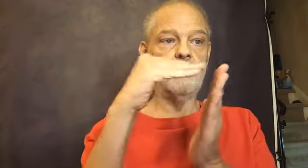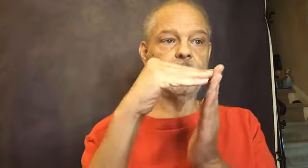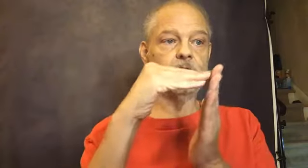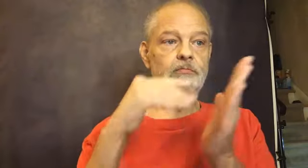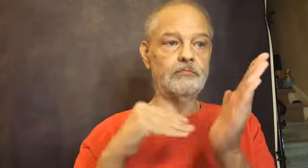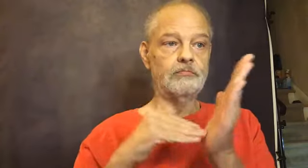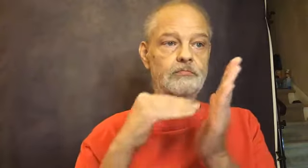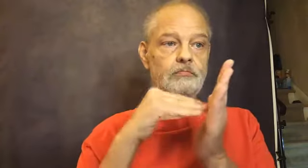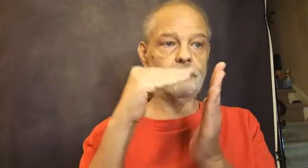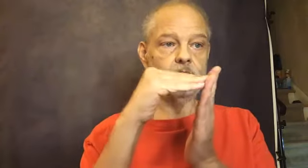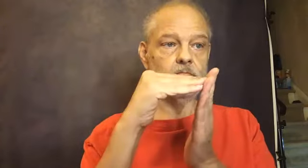1,000,000,